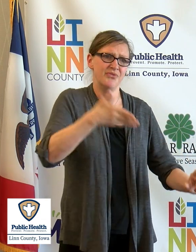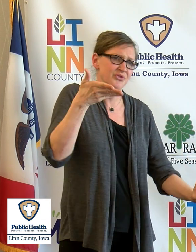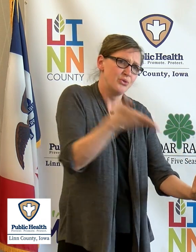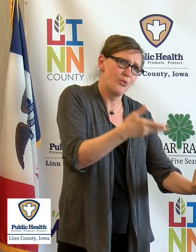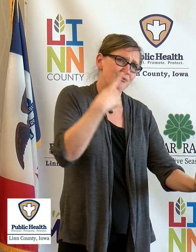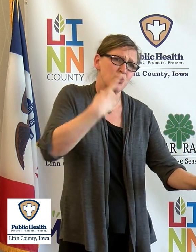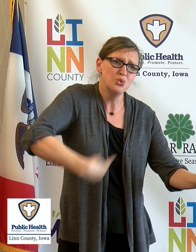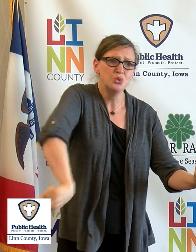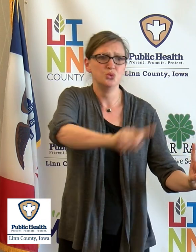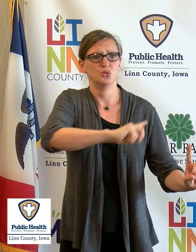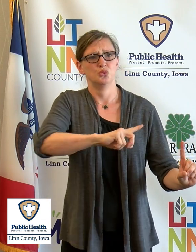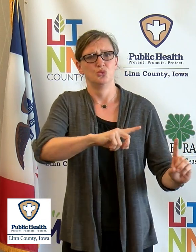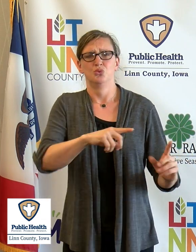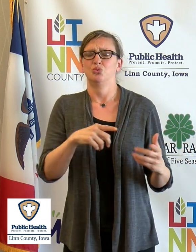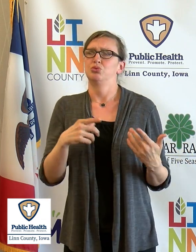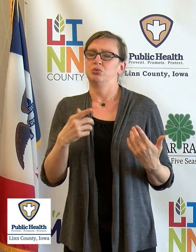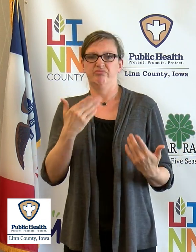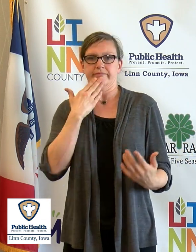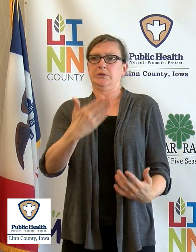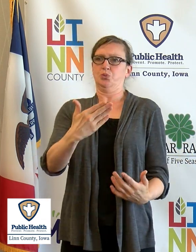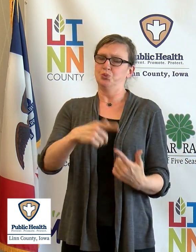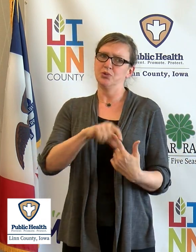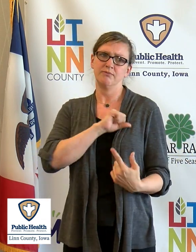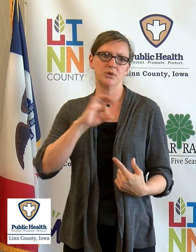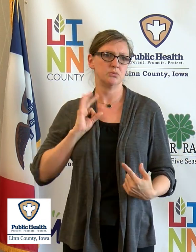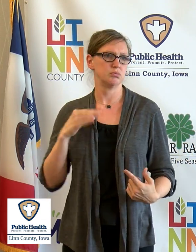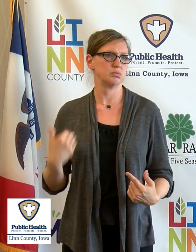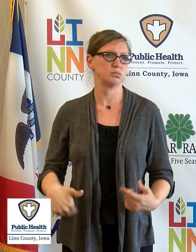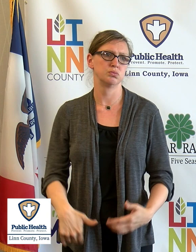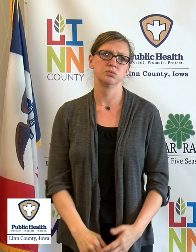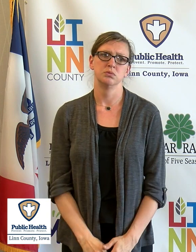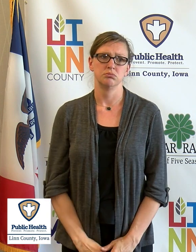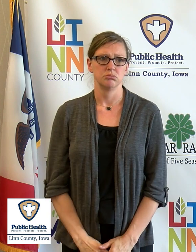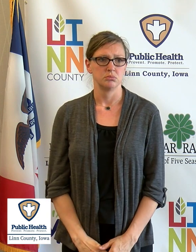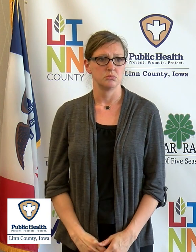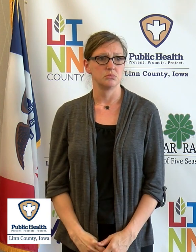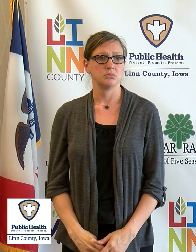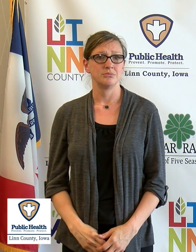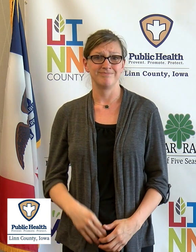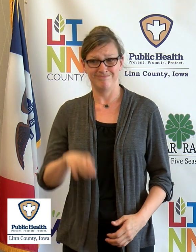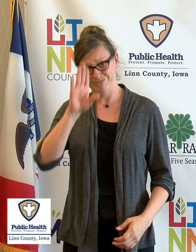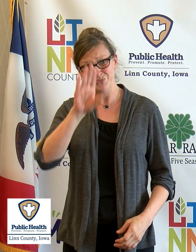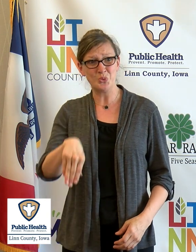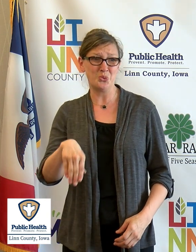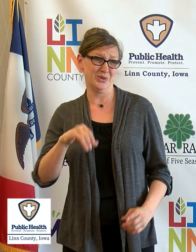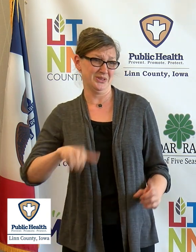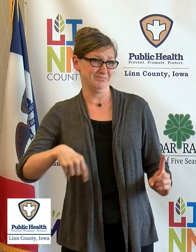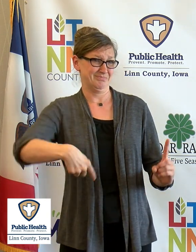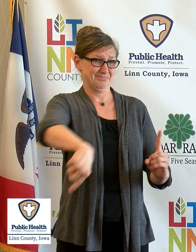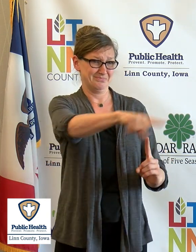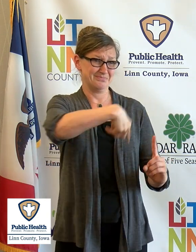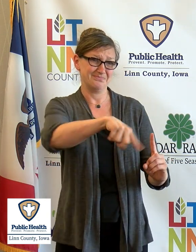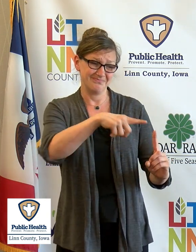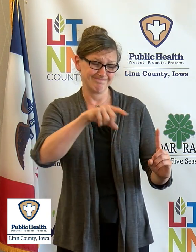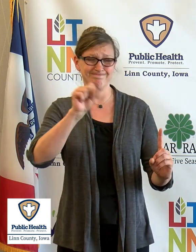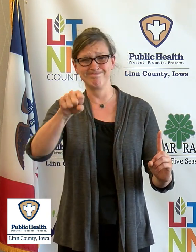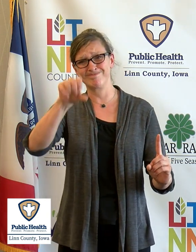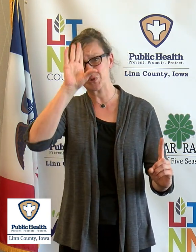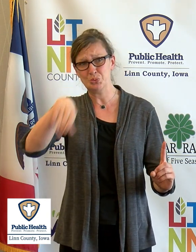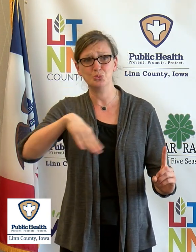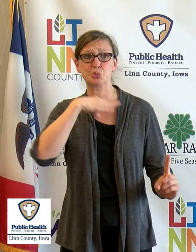All people working in long-term care facilities are just as exposed as other